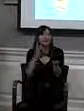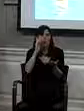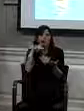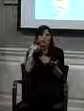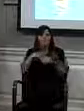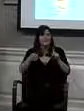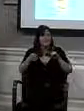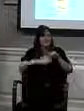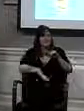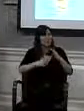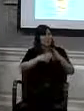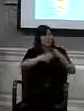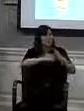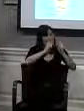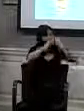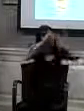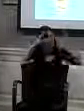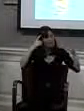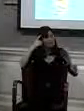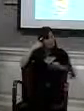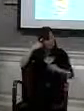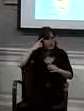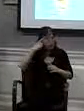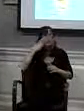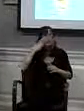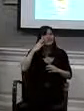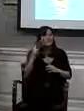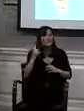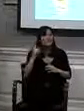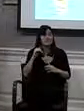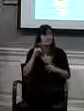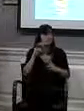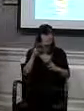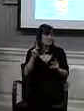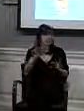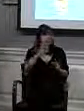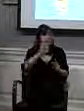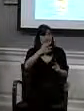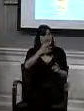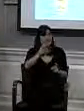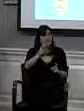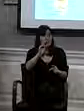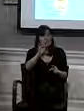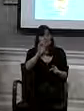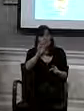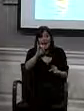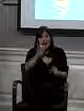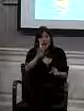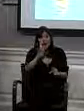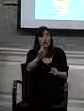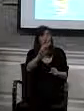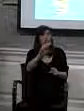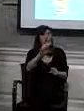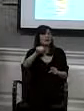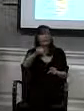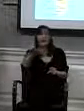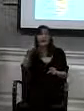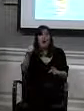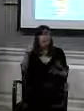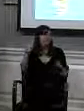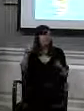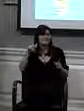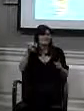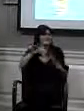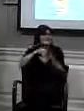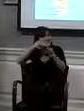since reforms often go through what scholars such as John Meyer and other scholars in the sociological camp call